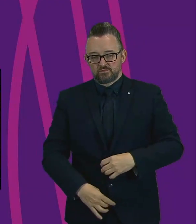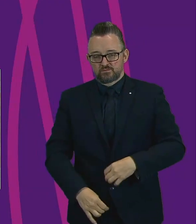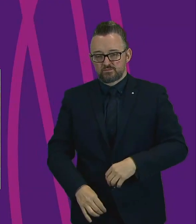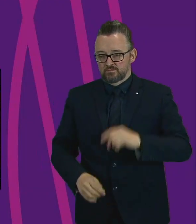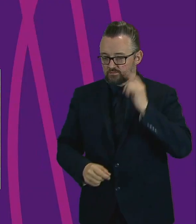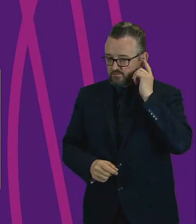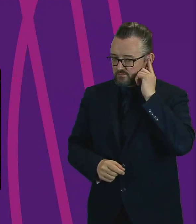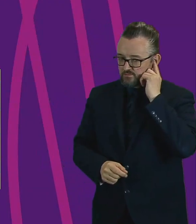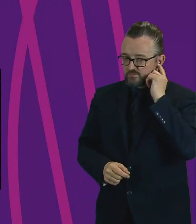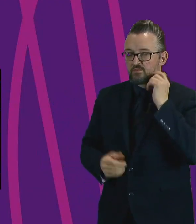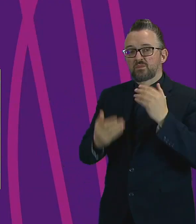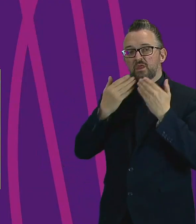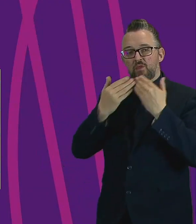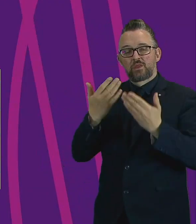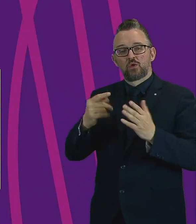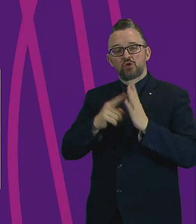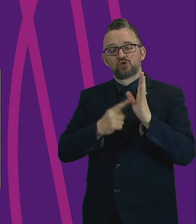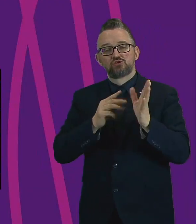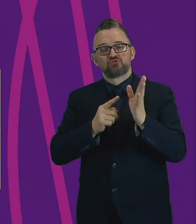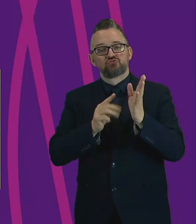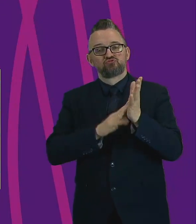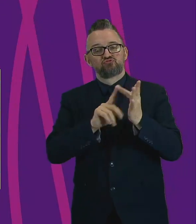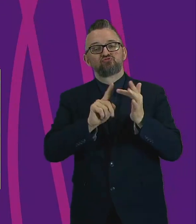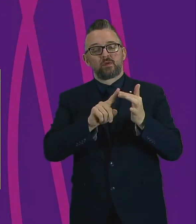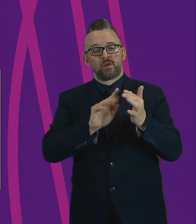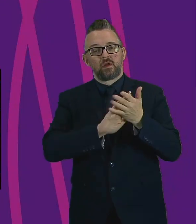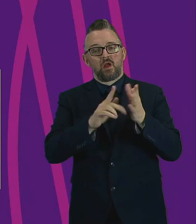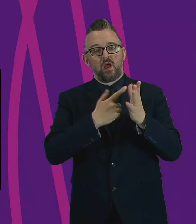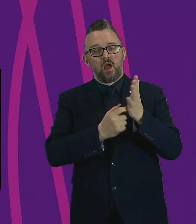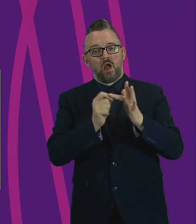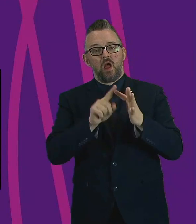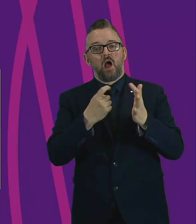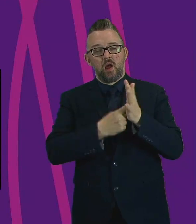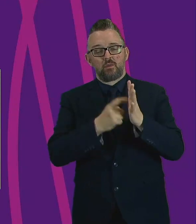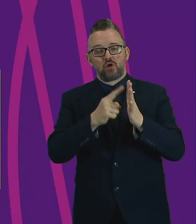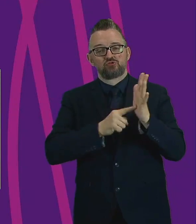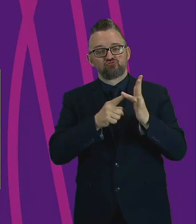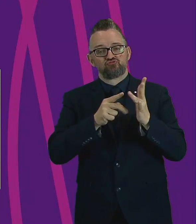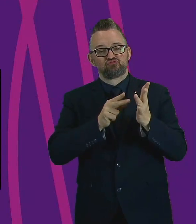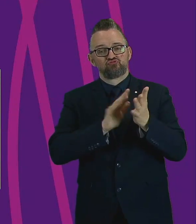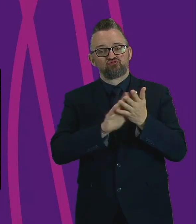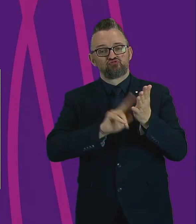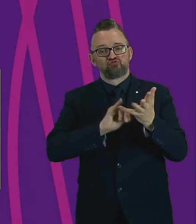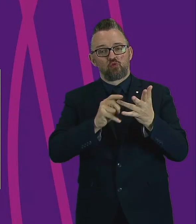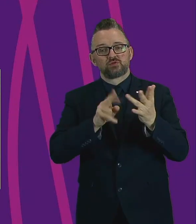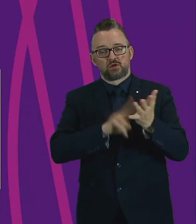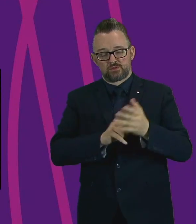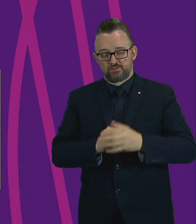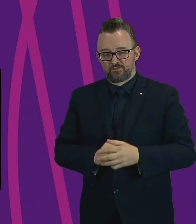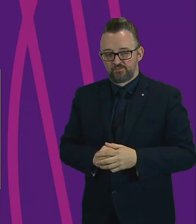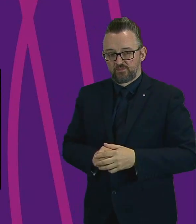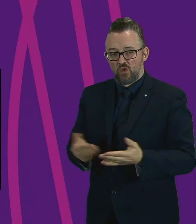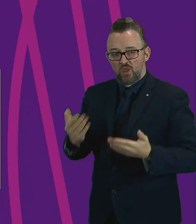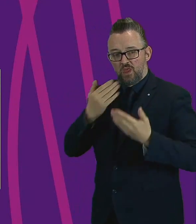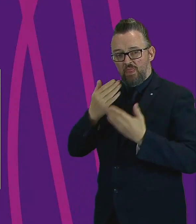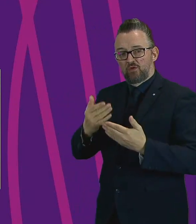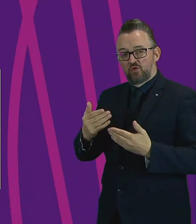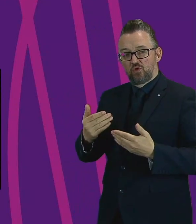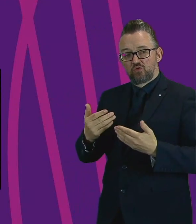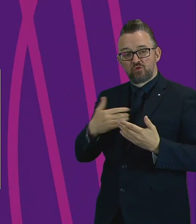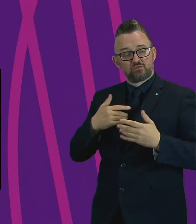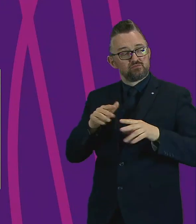Thank you very much. I now call Jamie Halcrow-Johnson to be followed by Emma Harper. Thank you, Deputy Presiding Officer. From around the Chamber